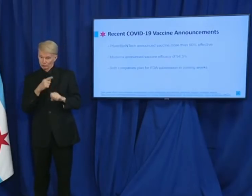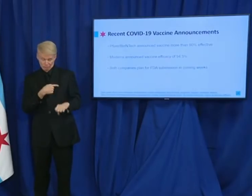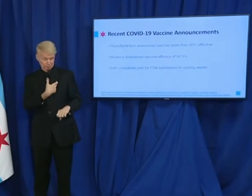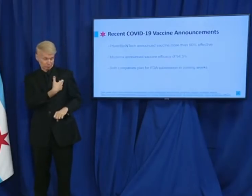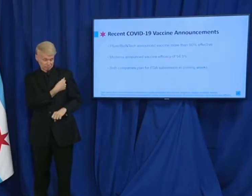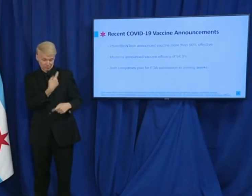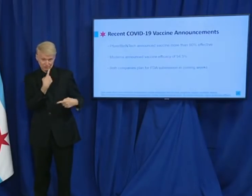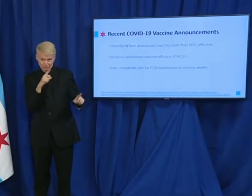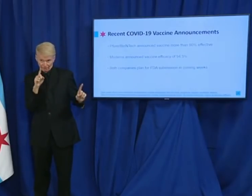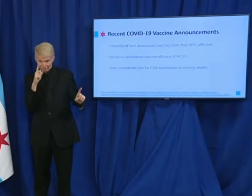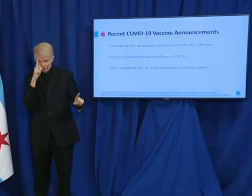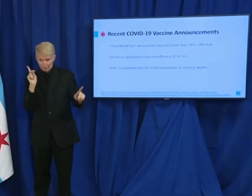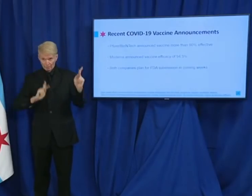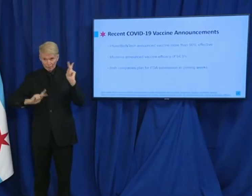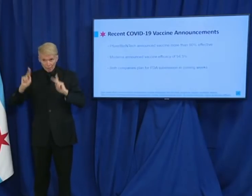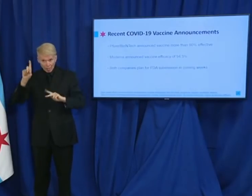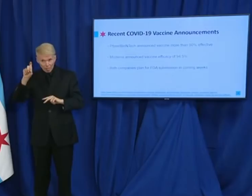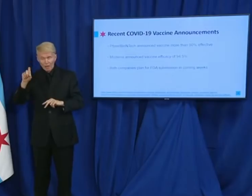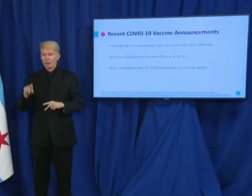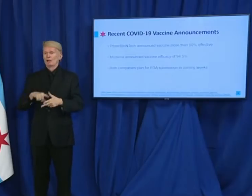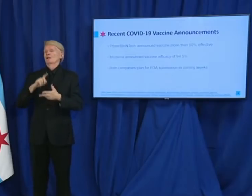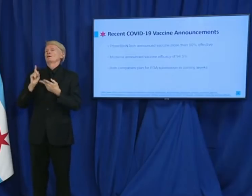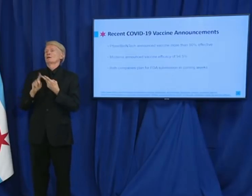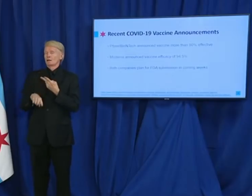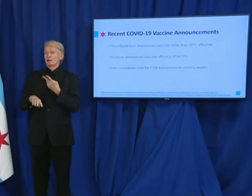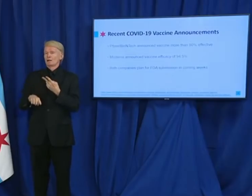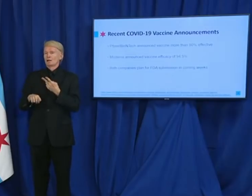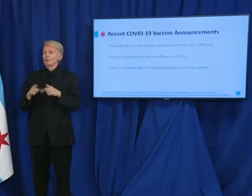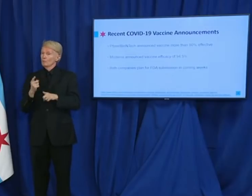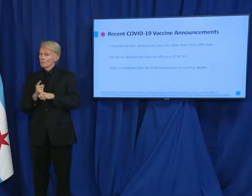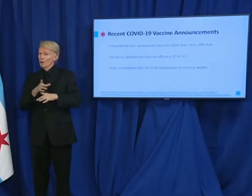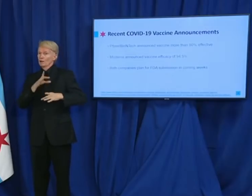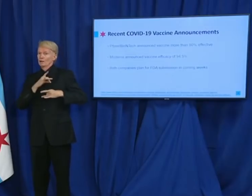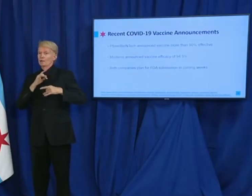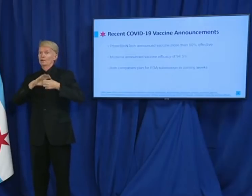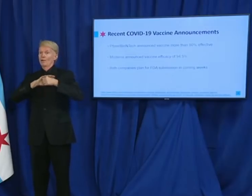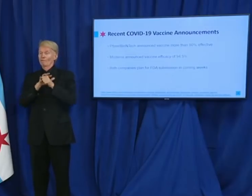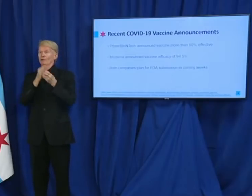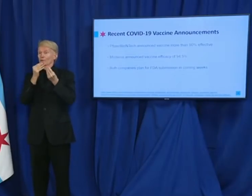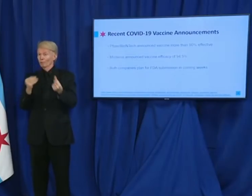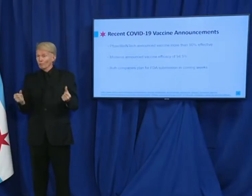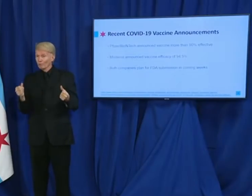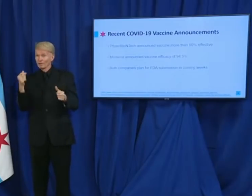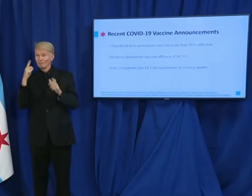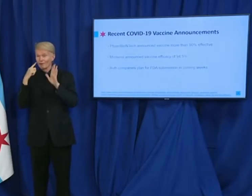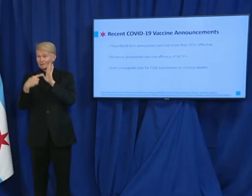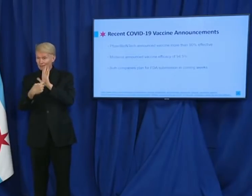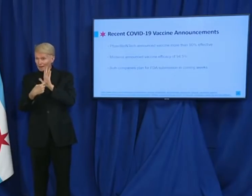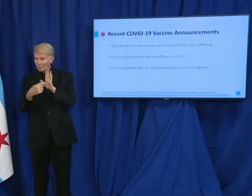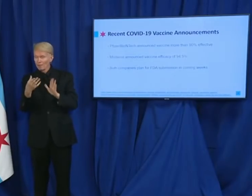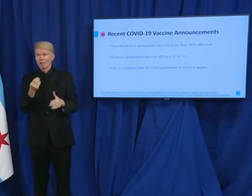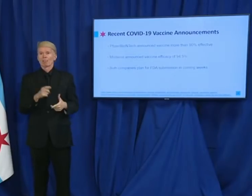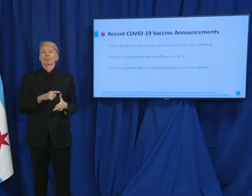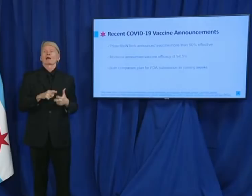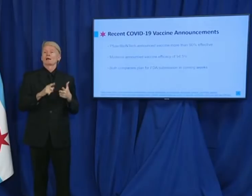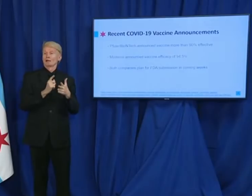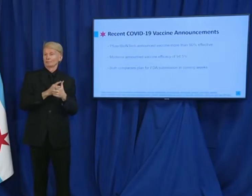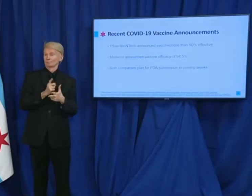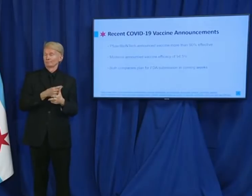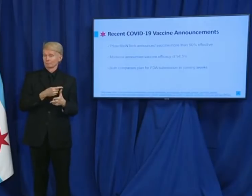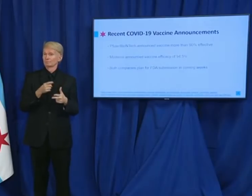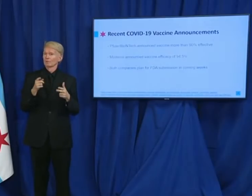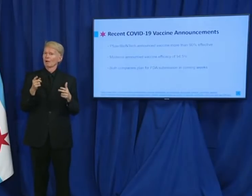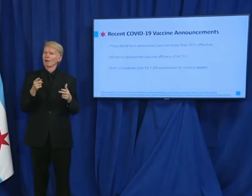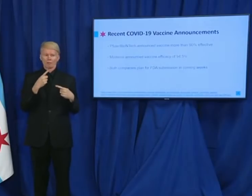safe, second, that they mount the appropriate immune response, and then thirdly, that they actually perform like we